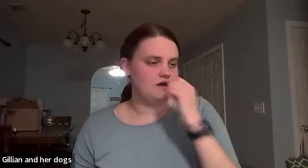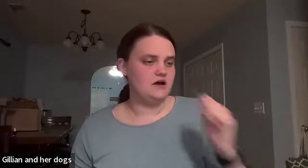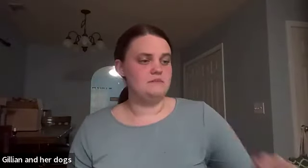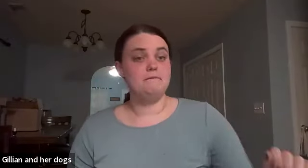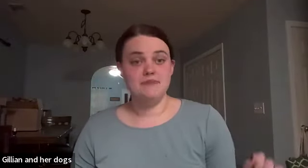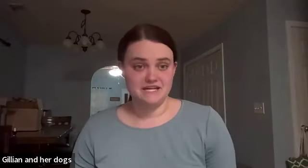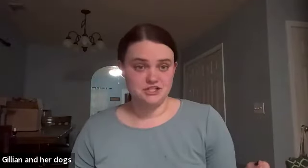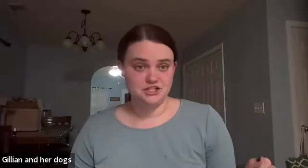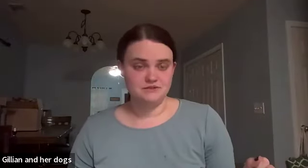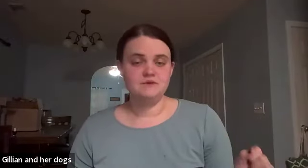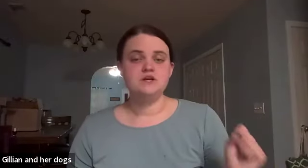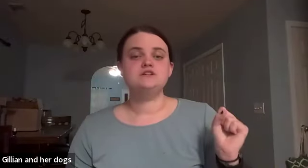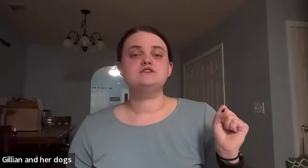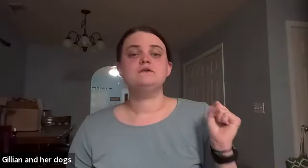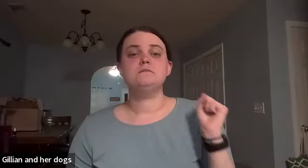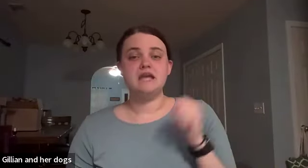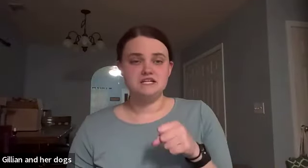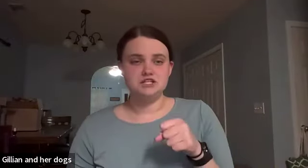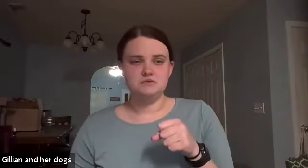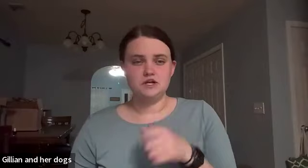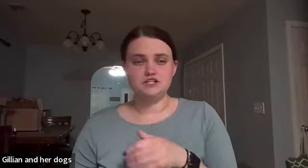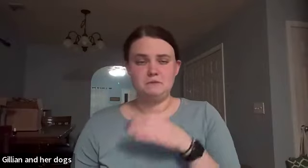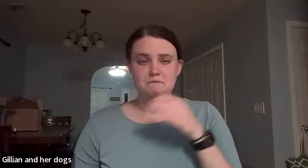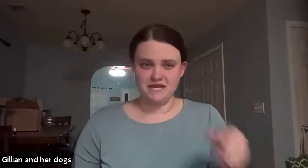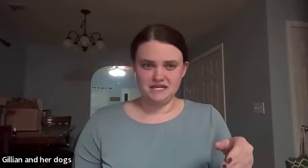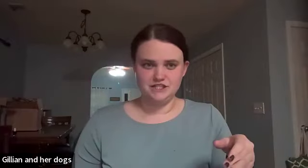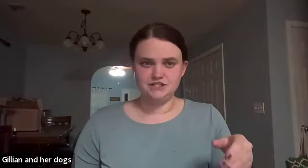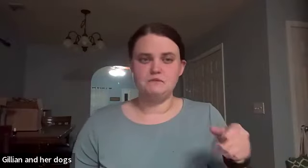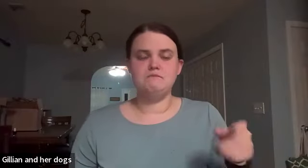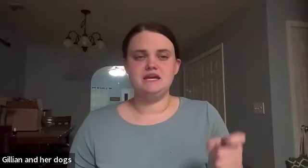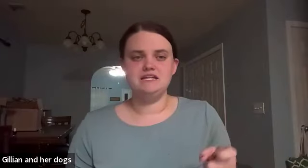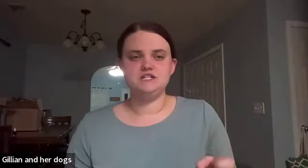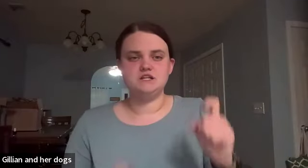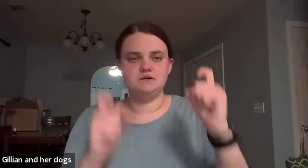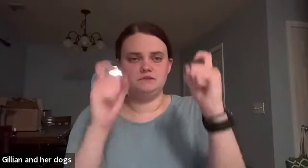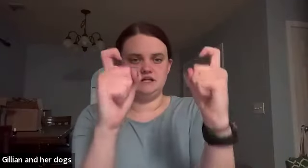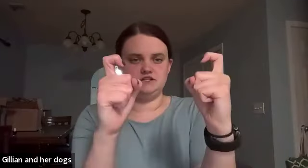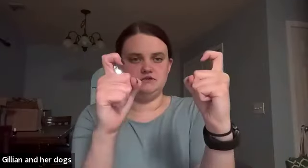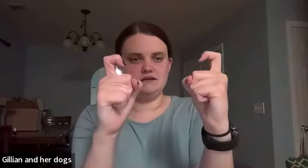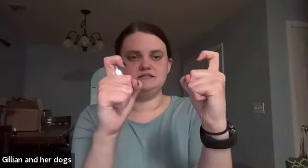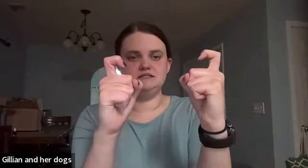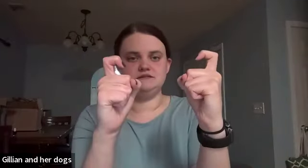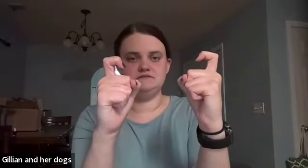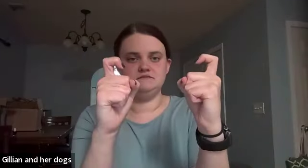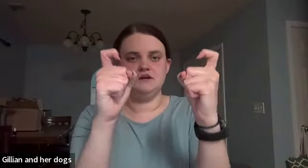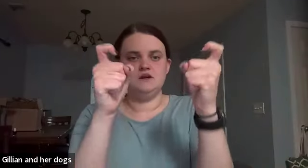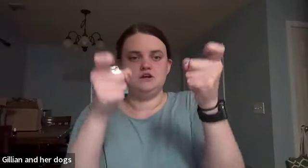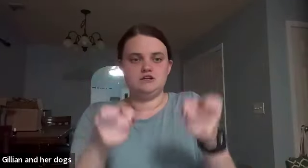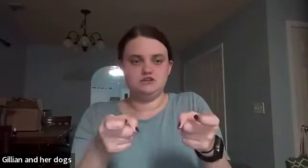have manager. So for manager, we're going to do manage. So manage is going to be two X's. You're going to turn